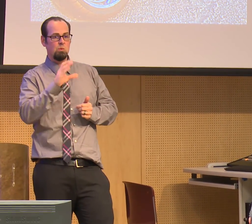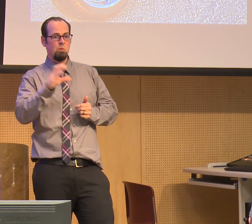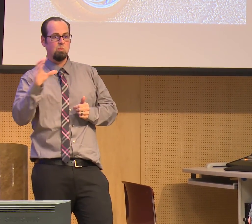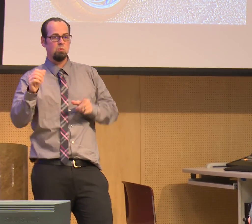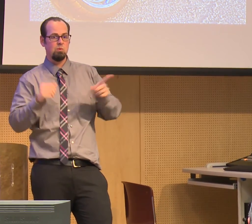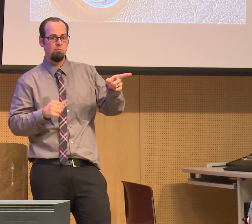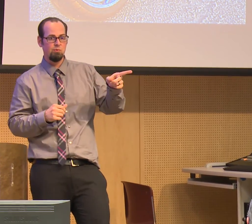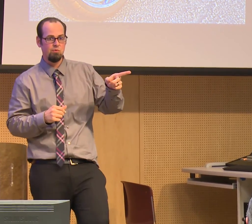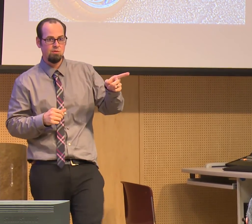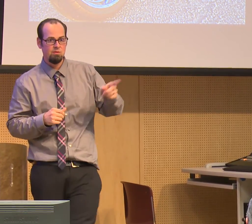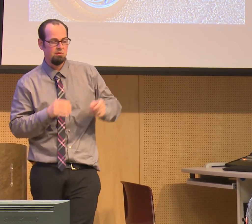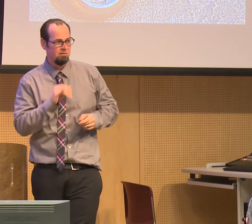Coast Choppers.